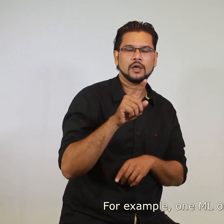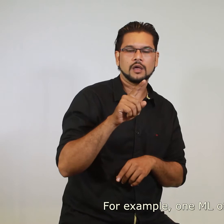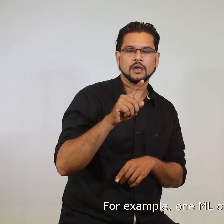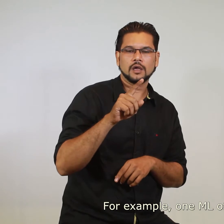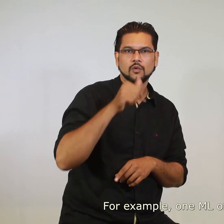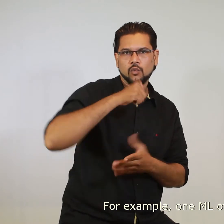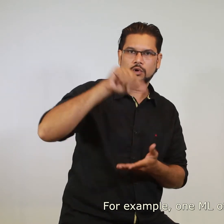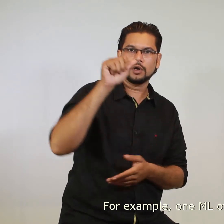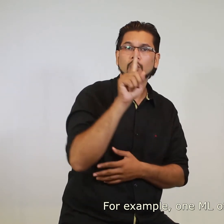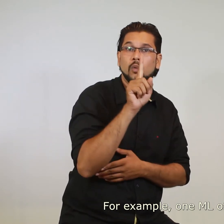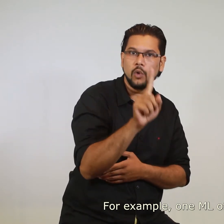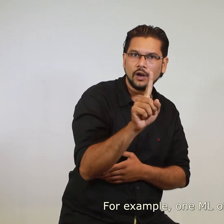gram.